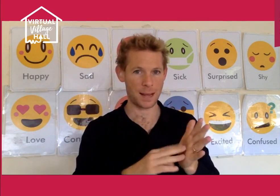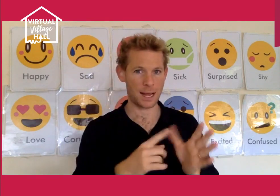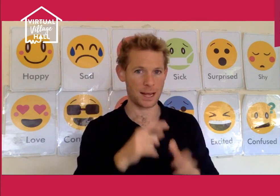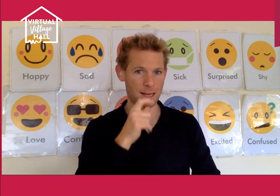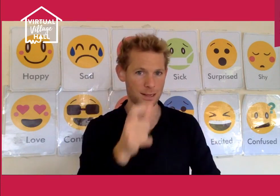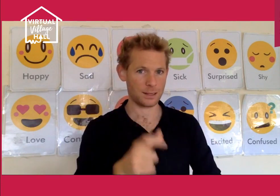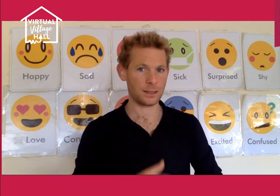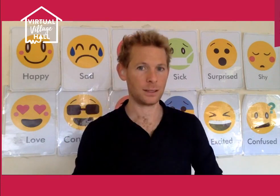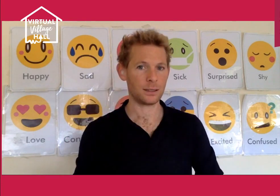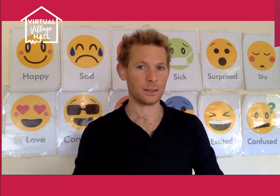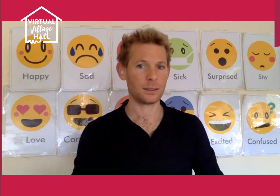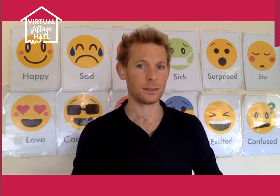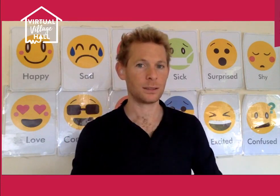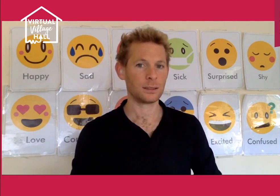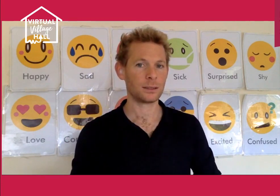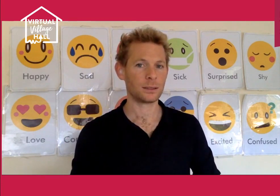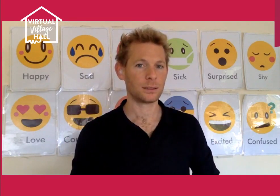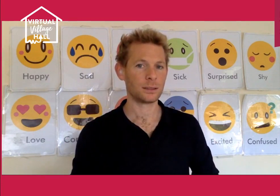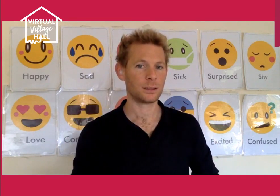Okay. Now I'm going to do a different name,